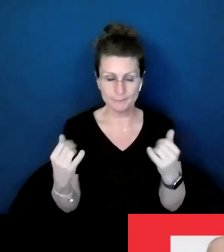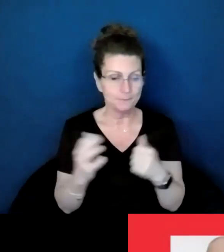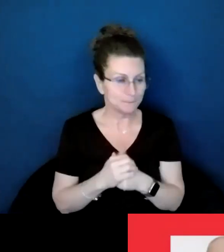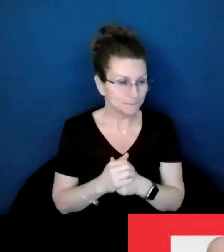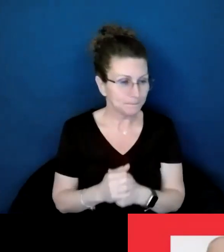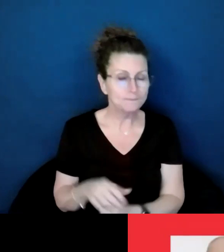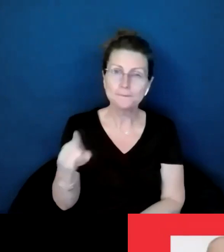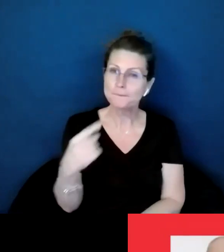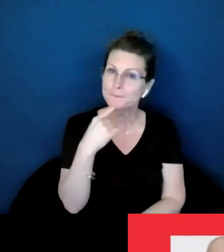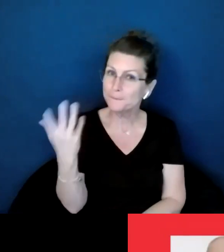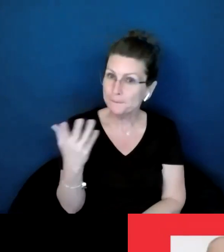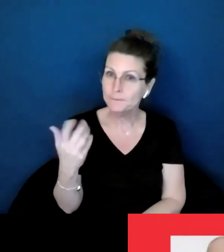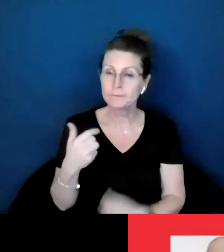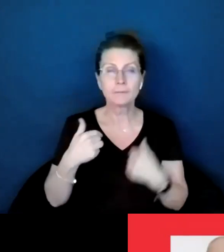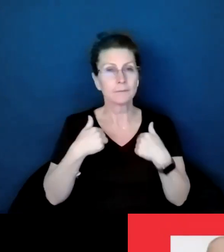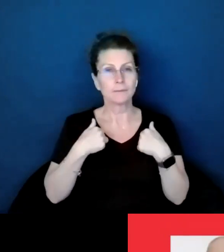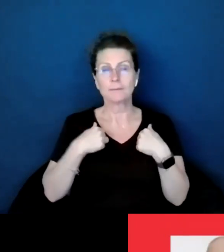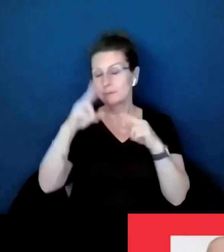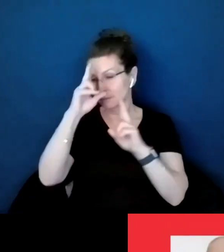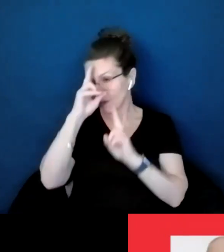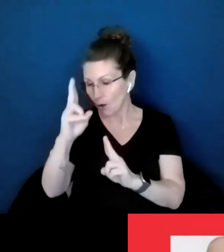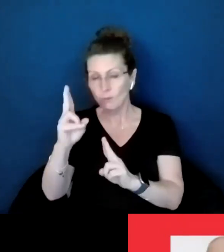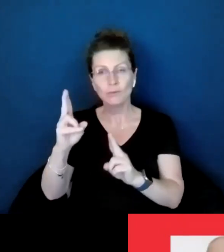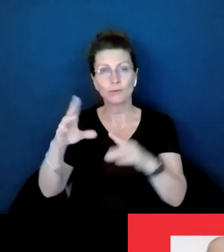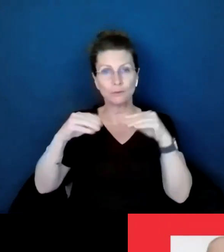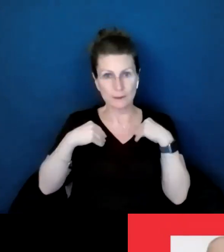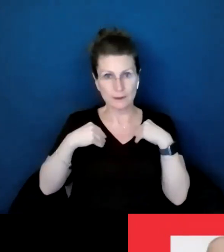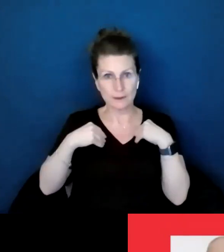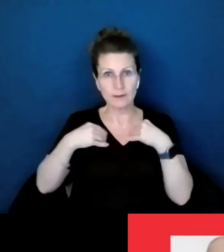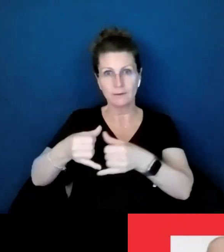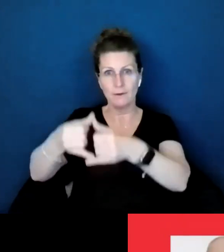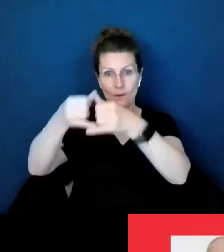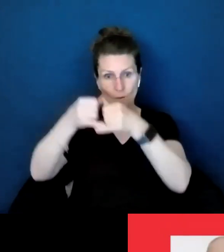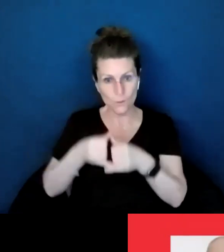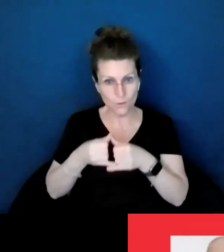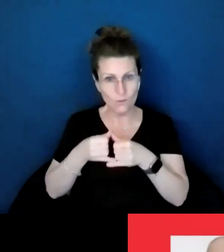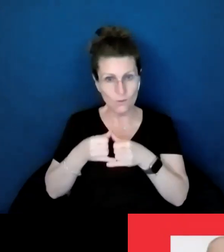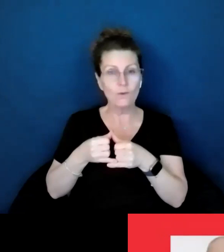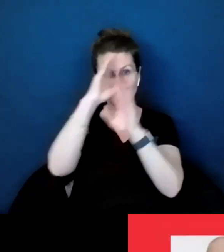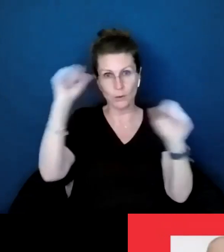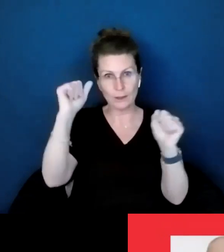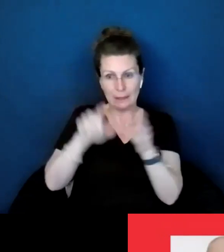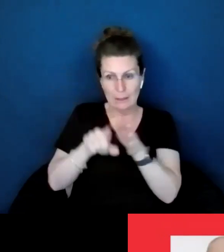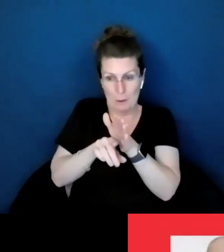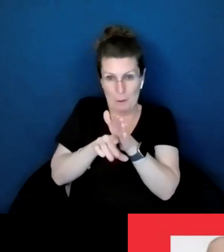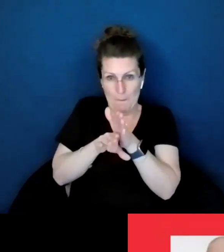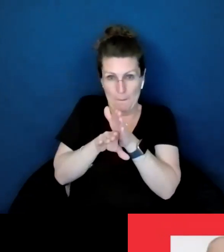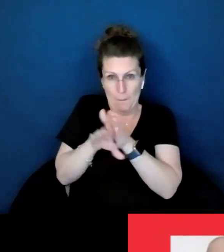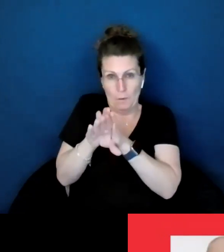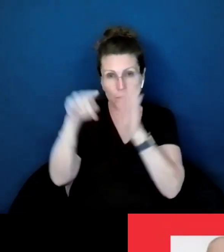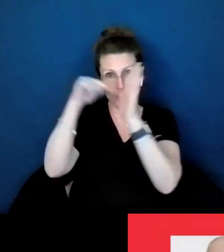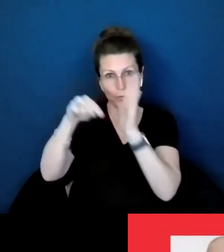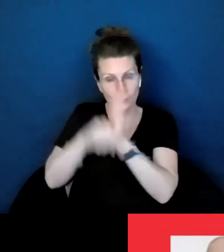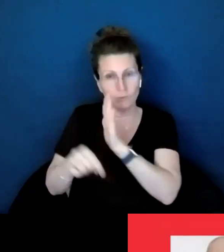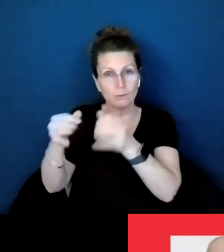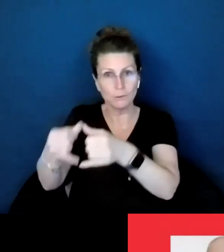says, "I am extremely honored to be a recipient of the President's Emerging Research Leadership Award. It is a